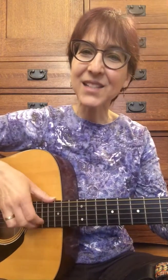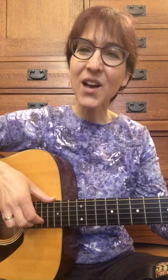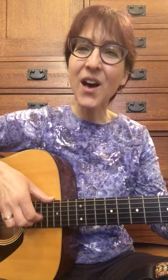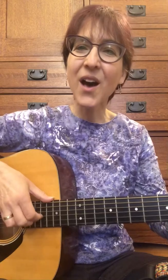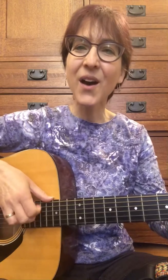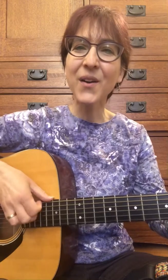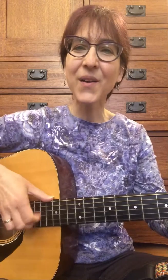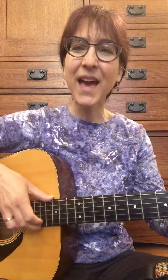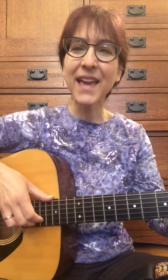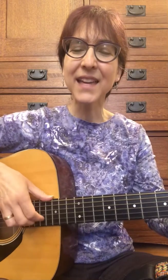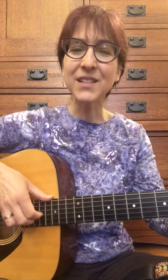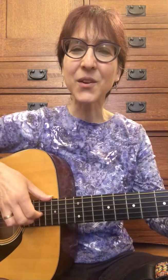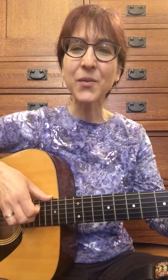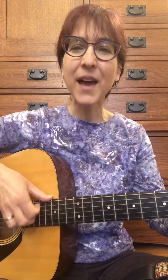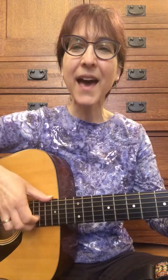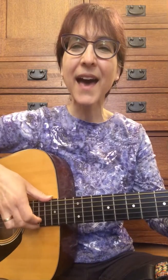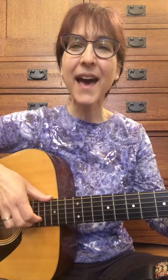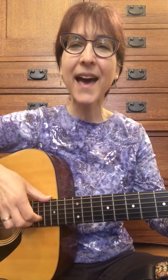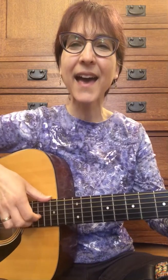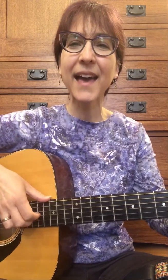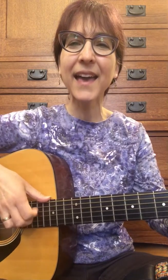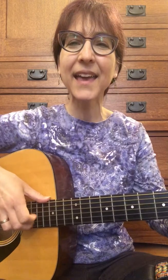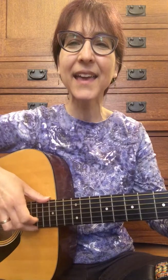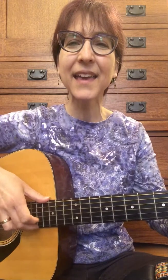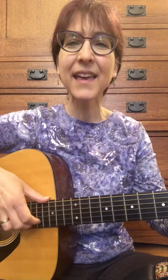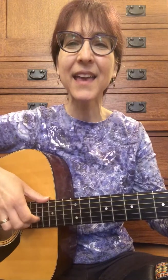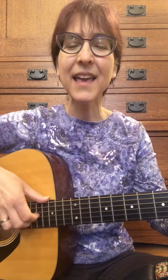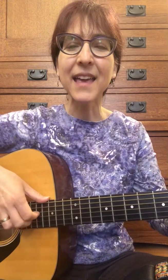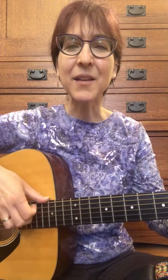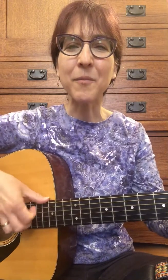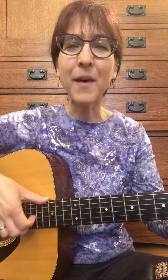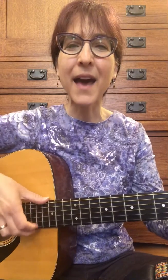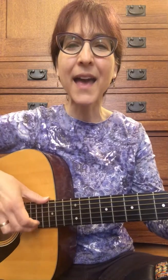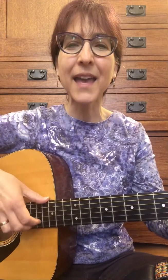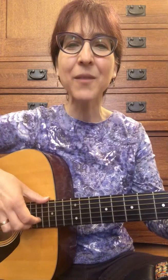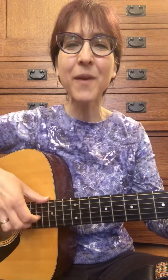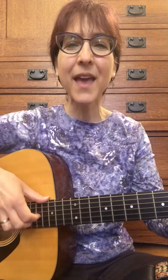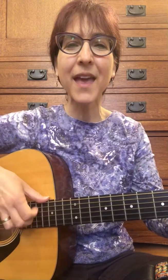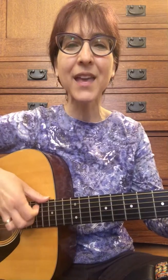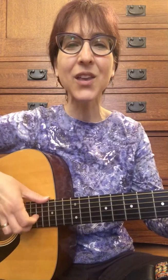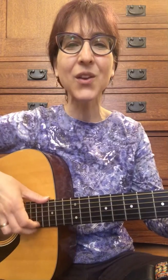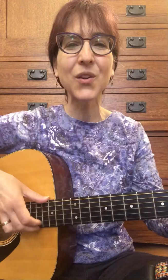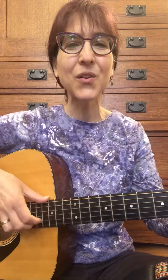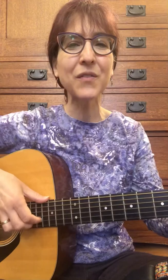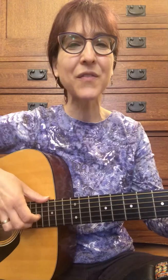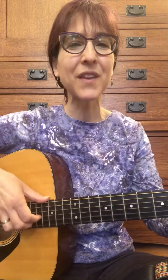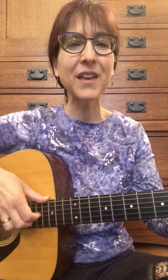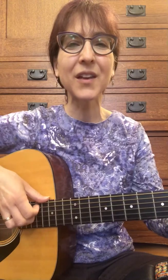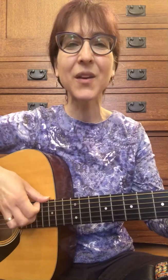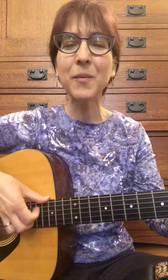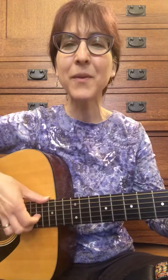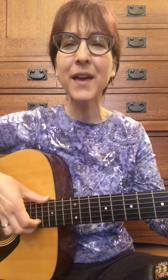It's all right to cry. It might make you feel